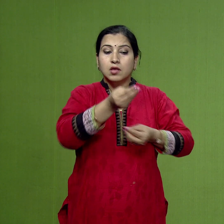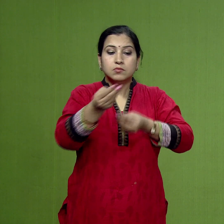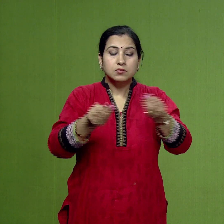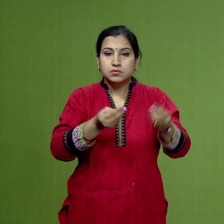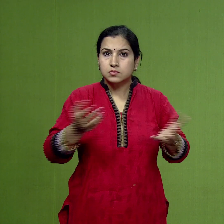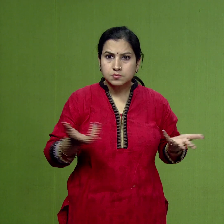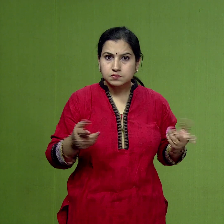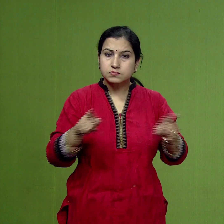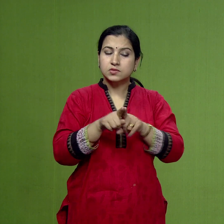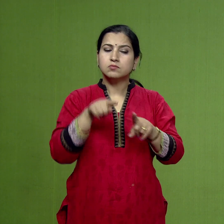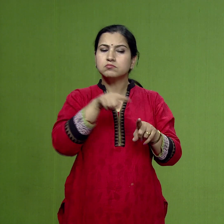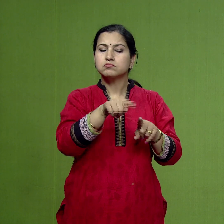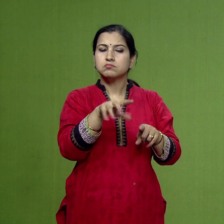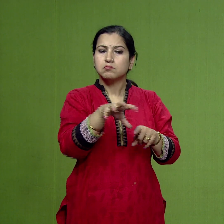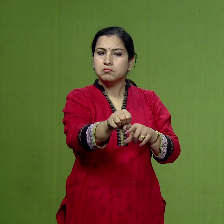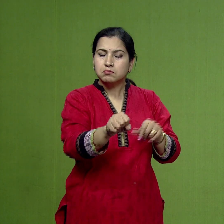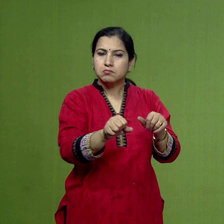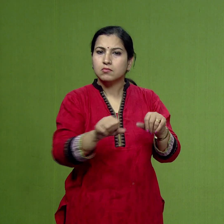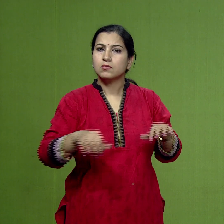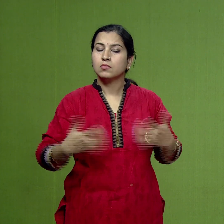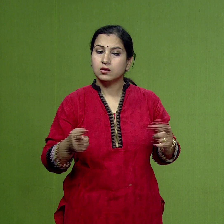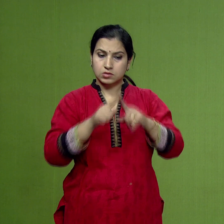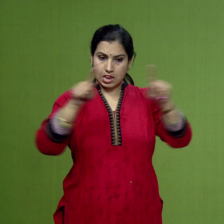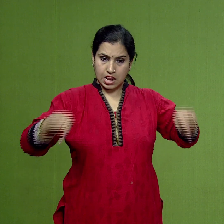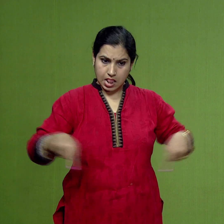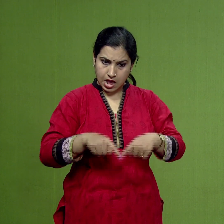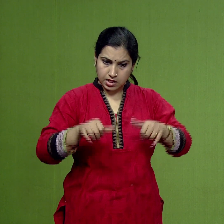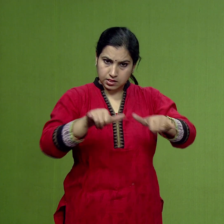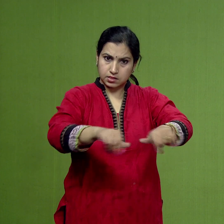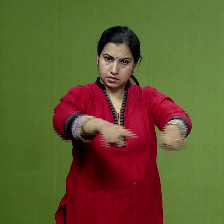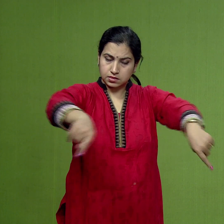it, and its accessibility through land or water resources.